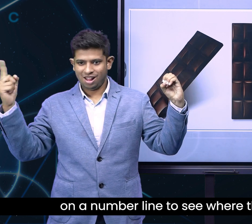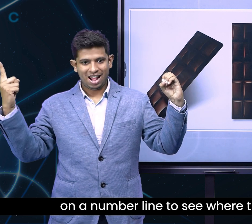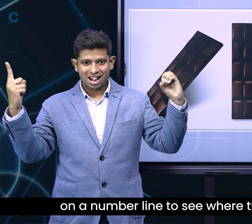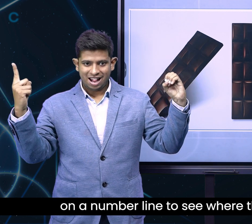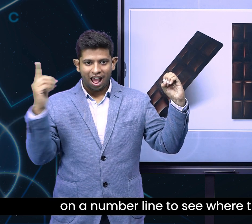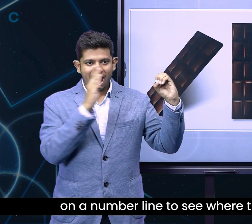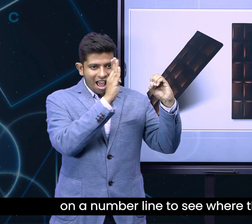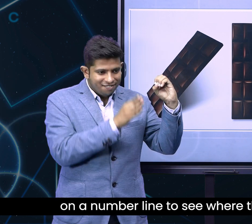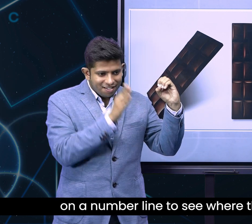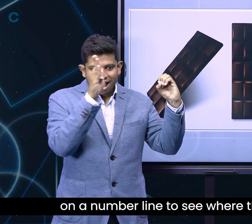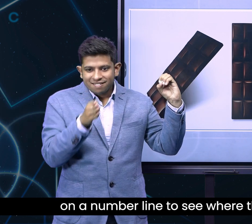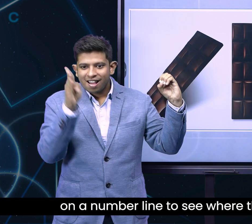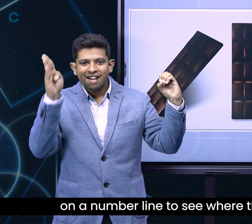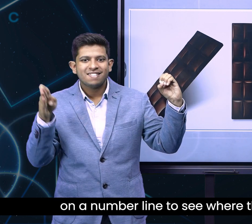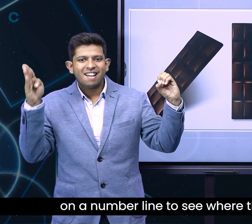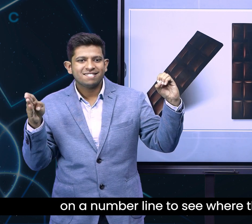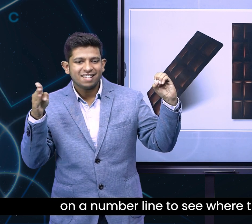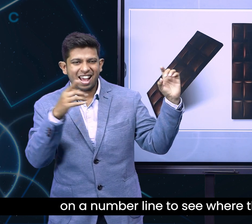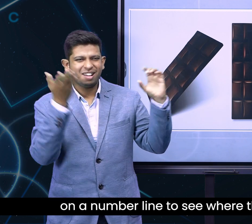they fit between 0 and 1.